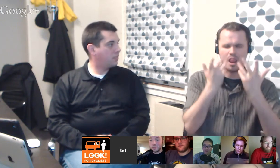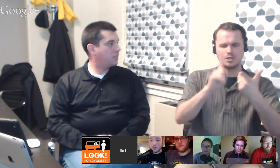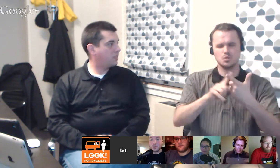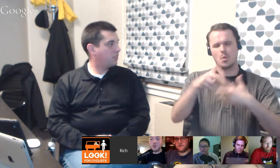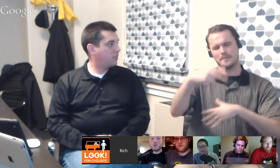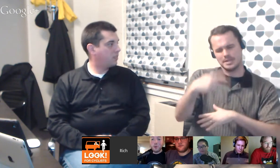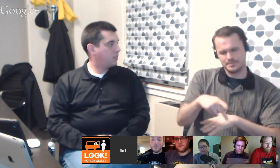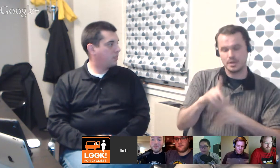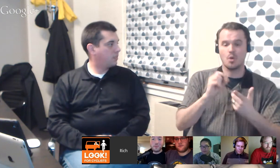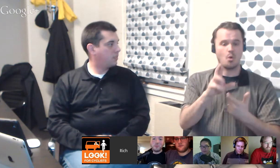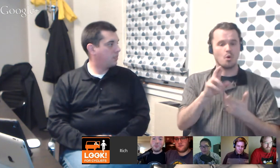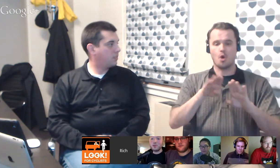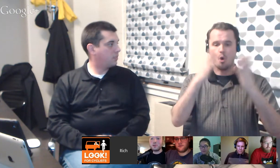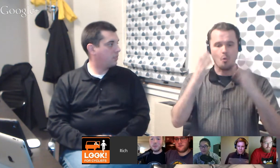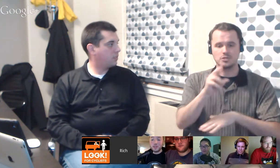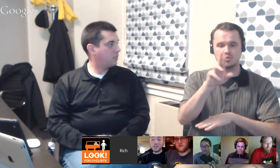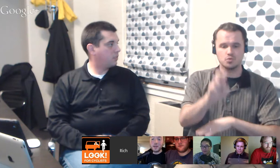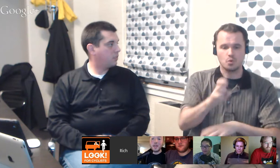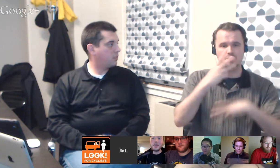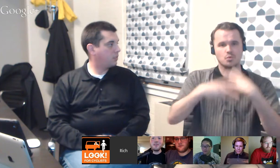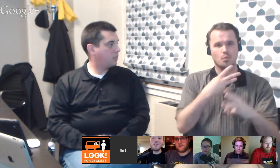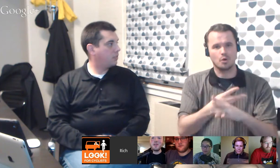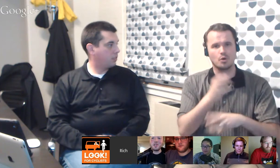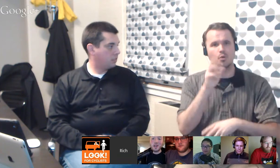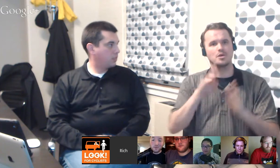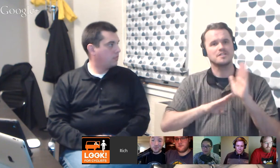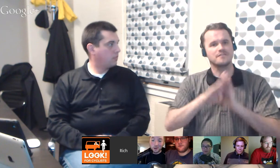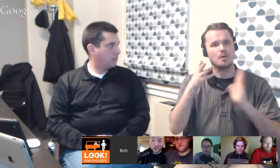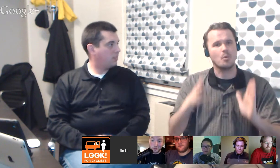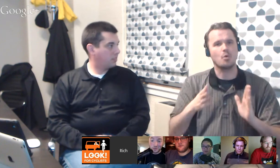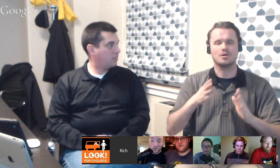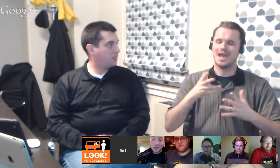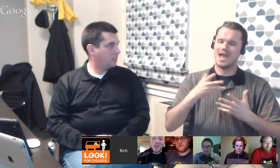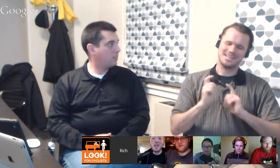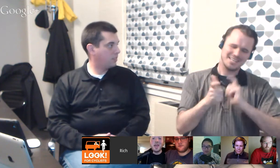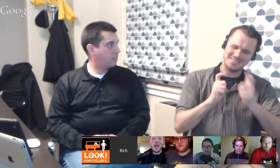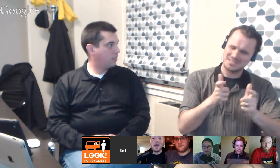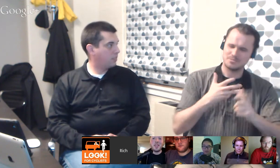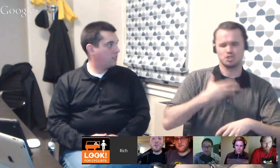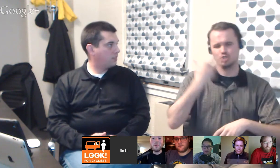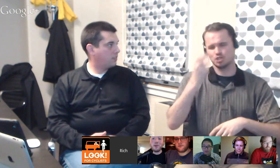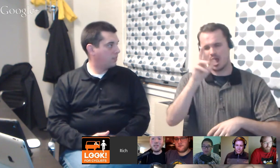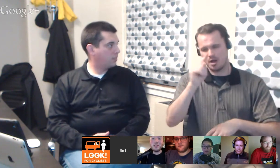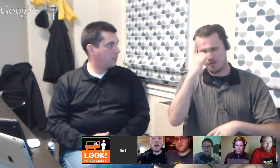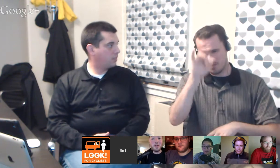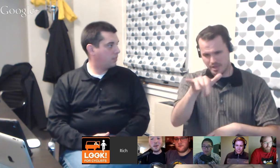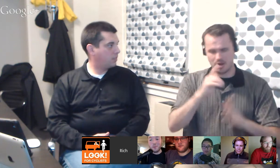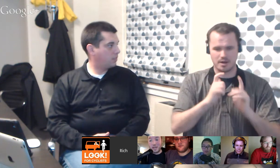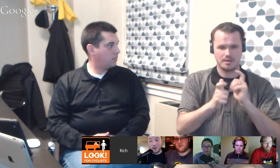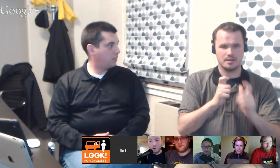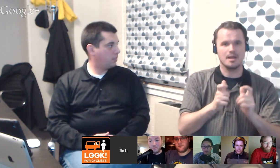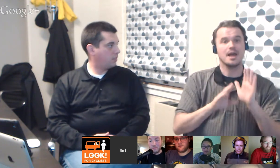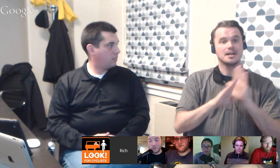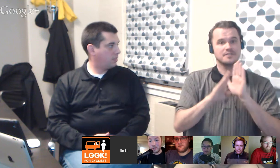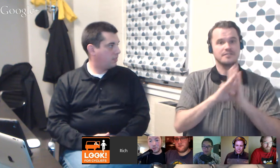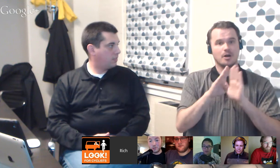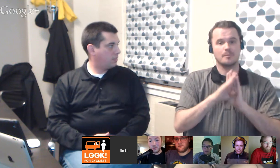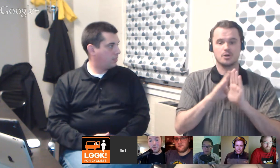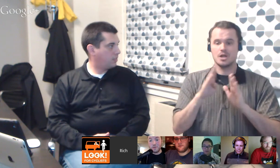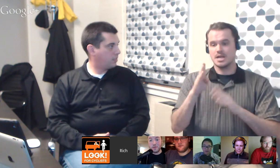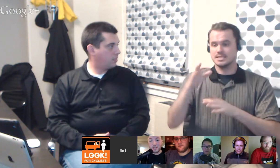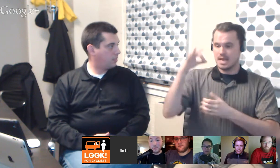the open source world or web development world or something like that, and gives them a big shout-out for their contributions. And the developer is nominated by the panel before the